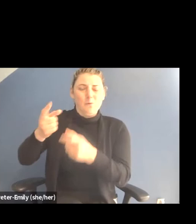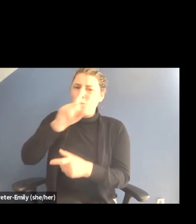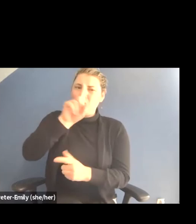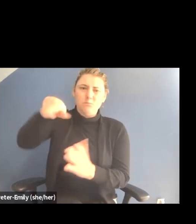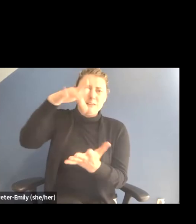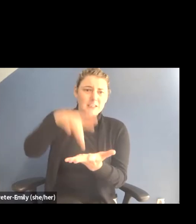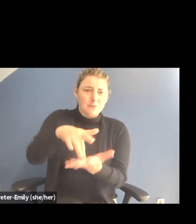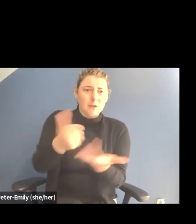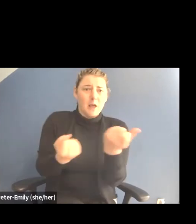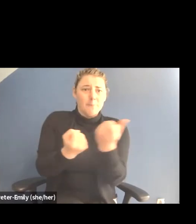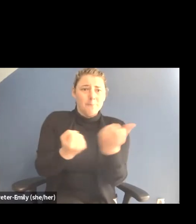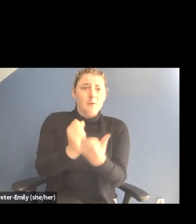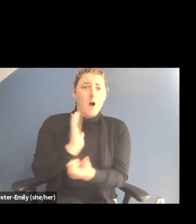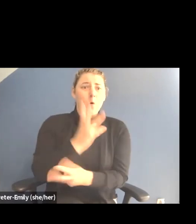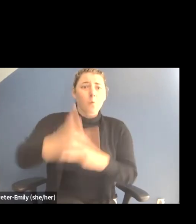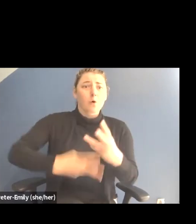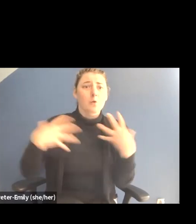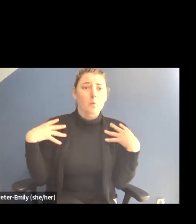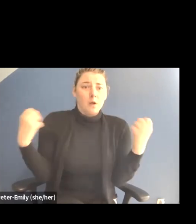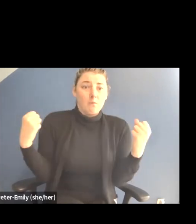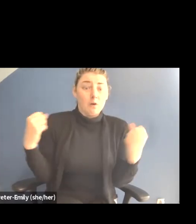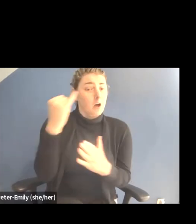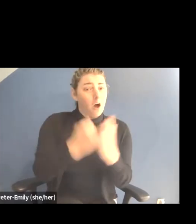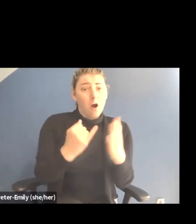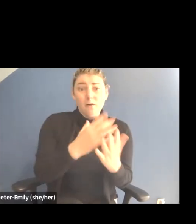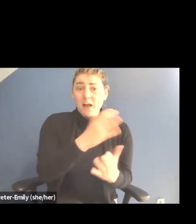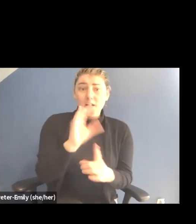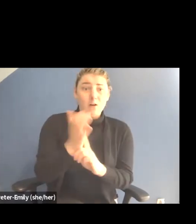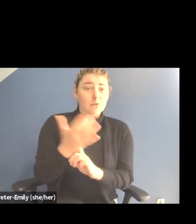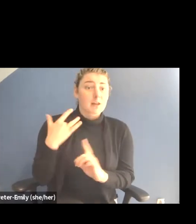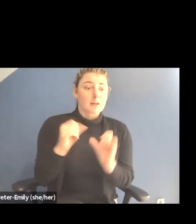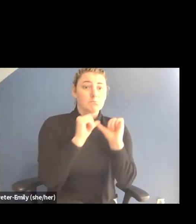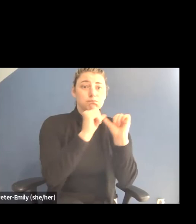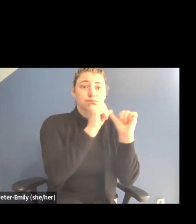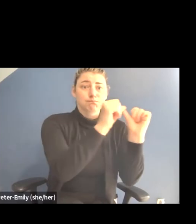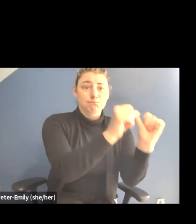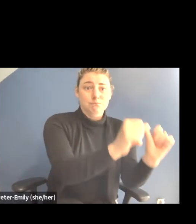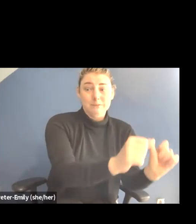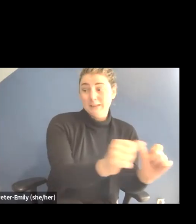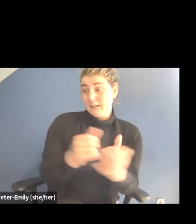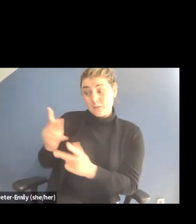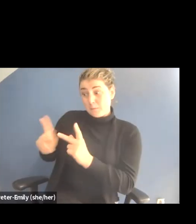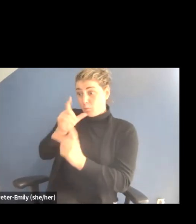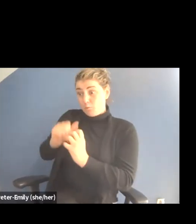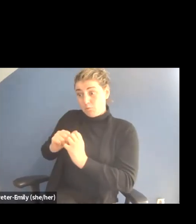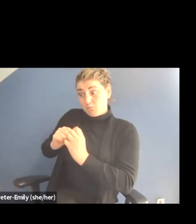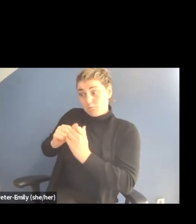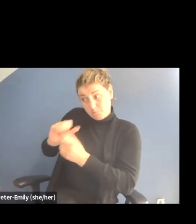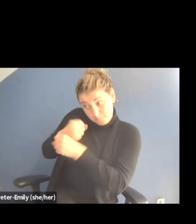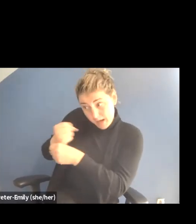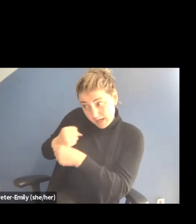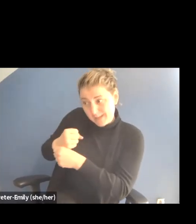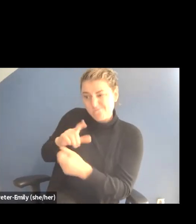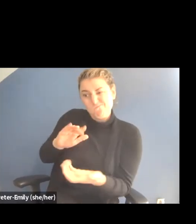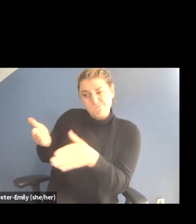recovery. Art and culture often outlasts the people and societies who created it.